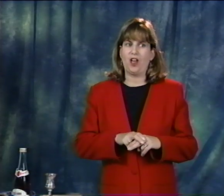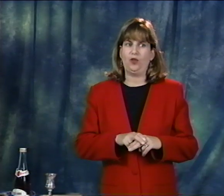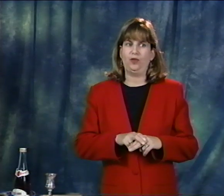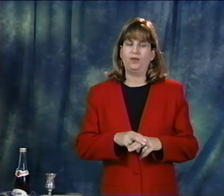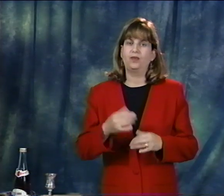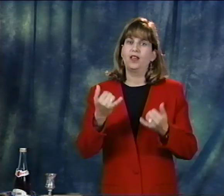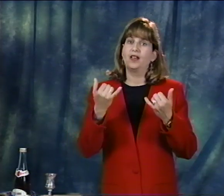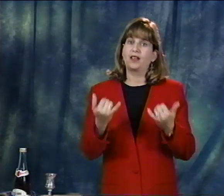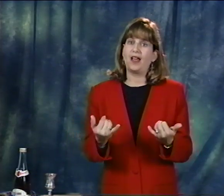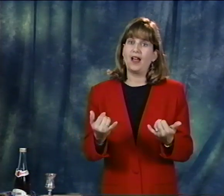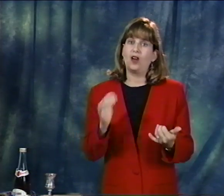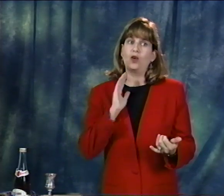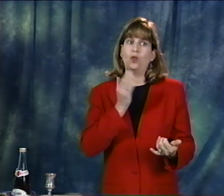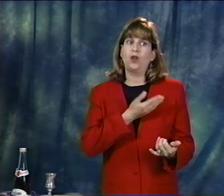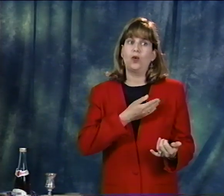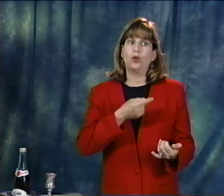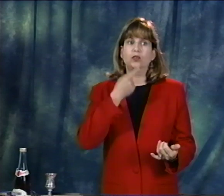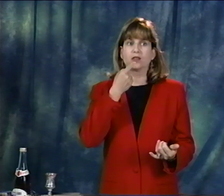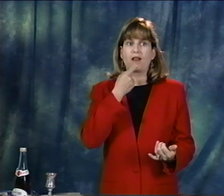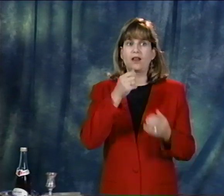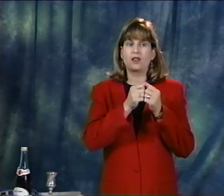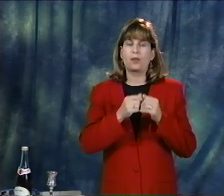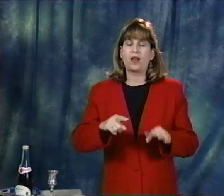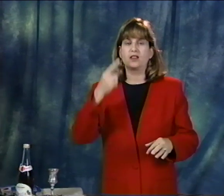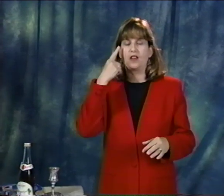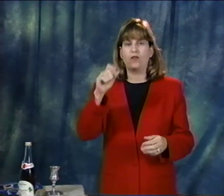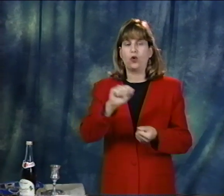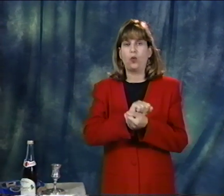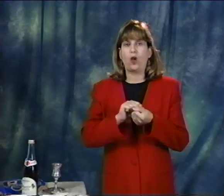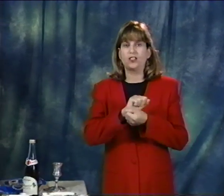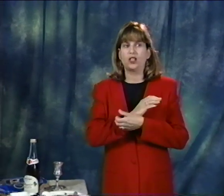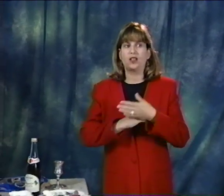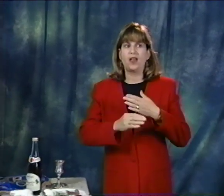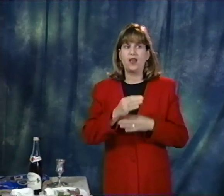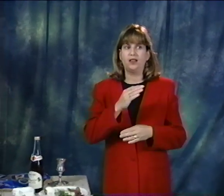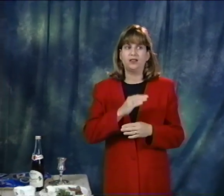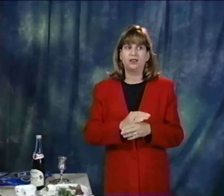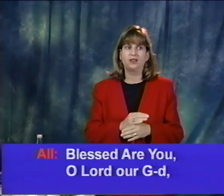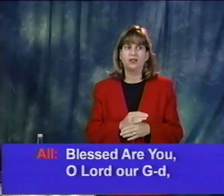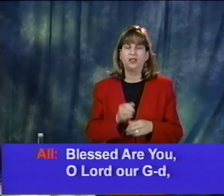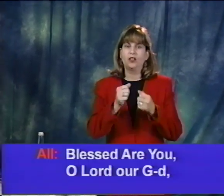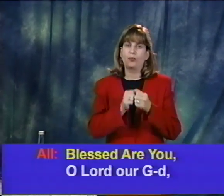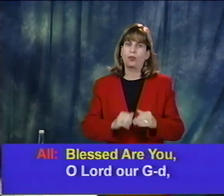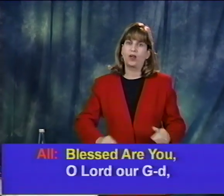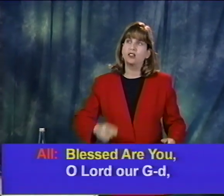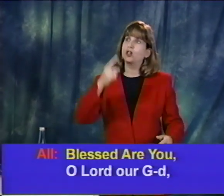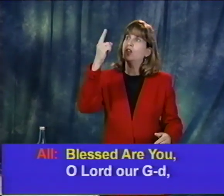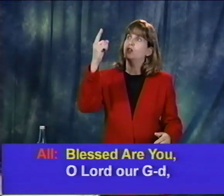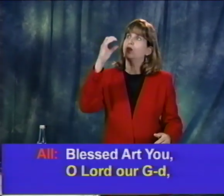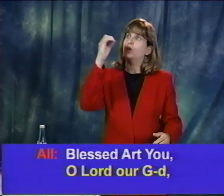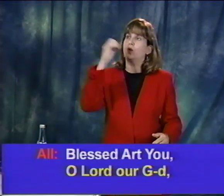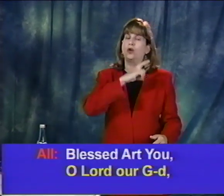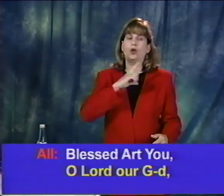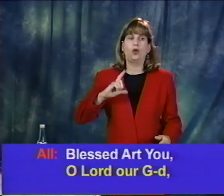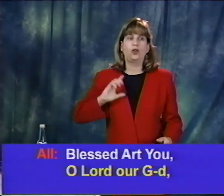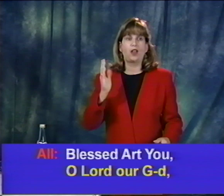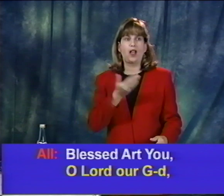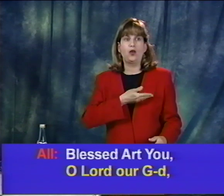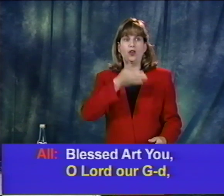Please sit down. Now we will say the blessing for washing the hands. Blessed are you, O Lord